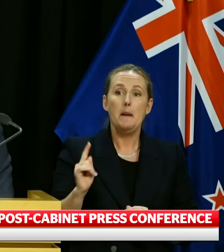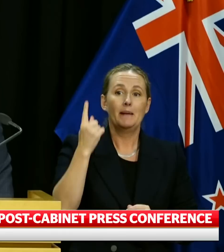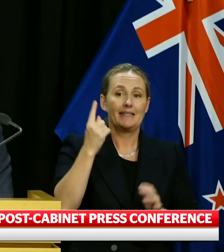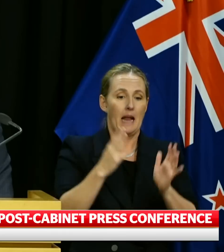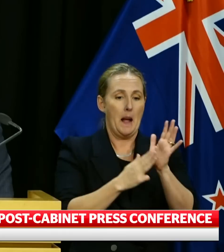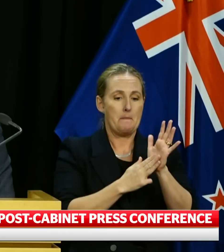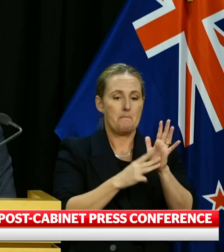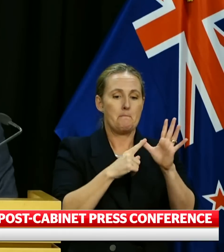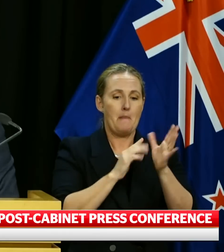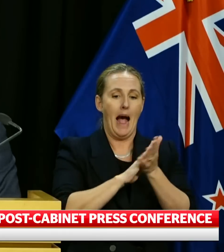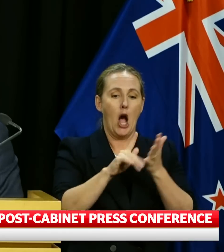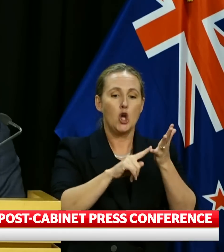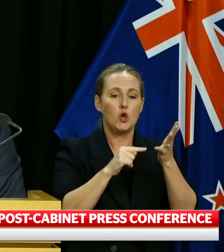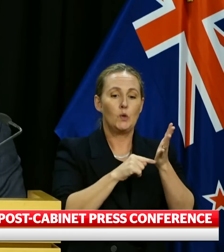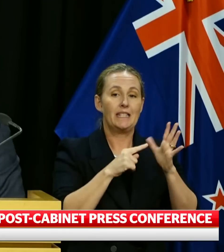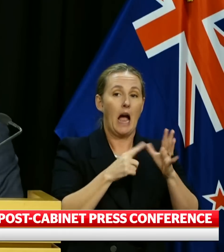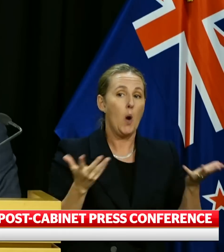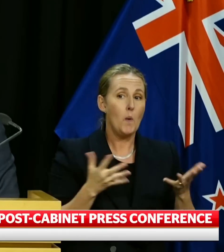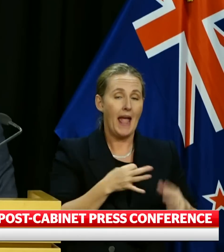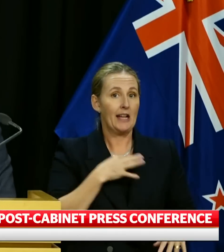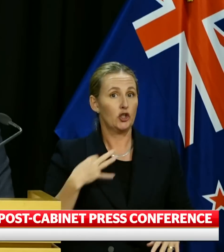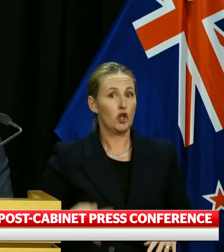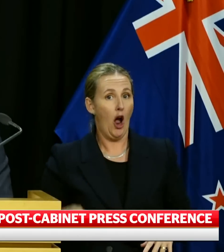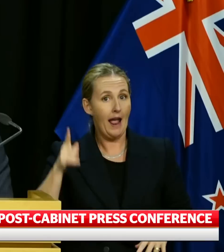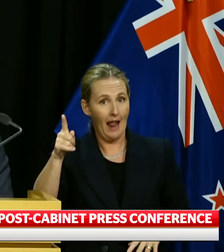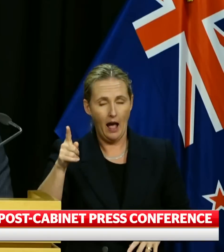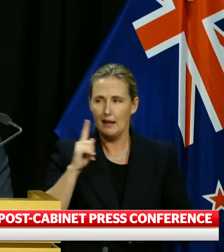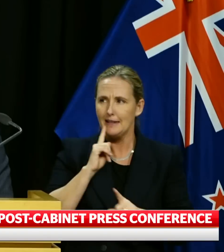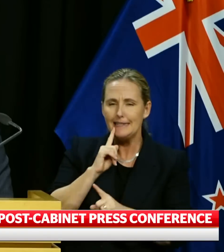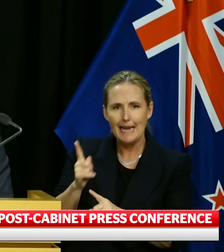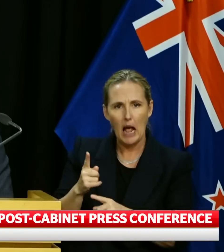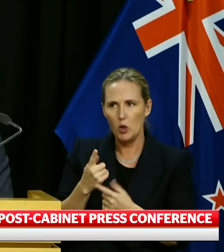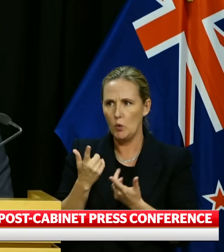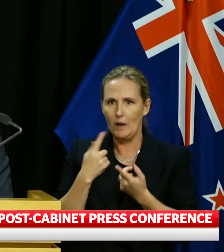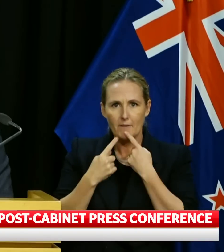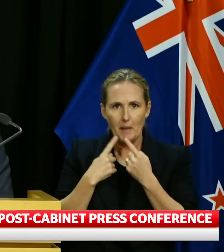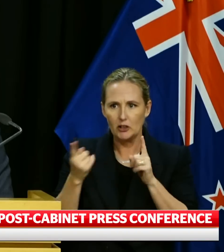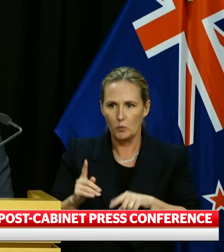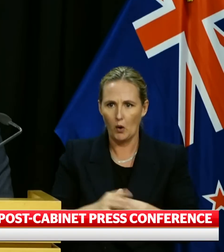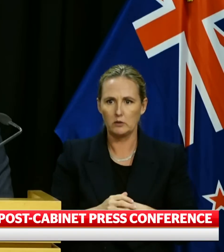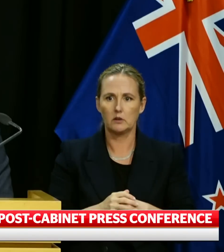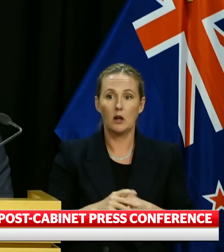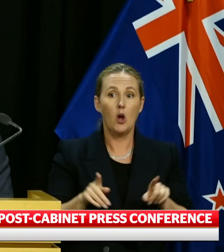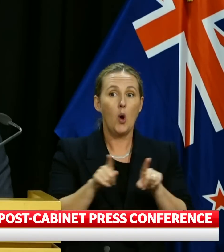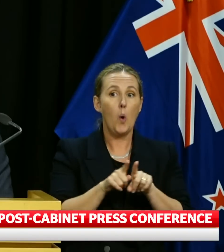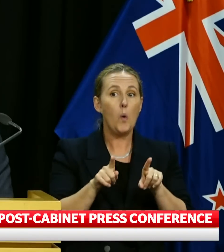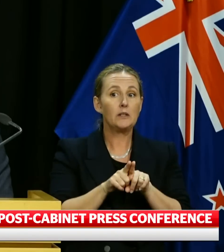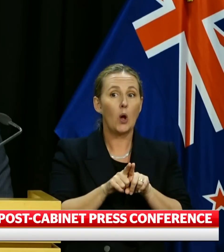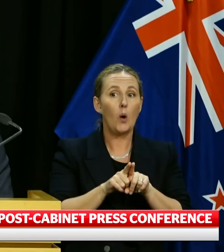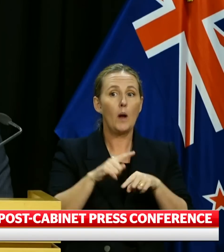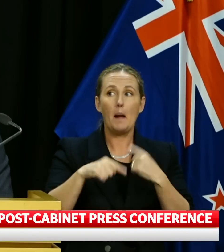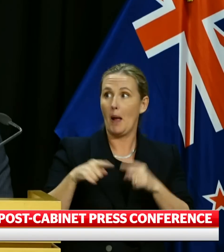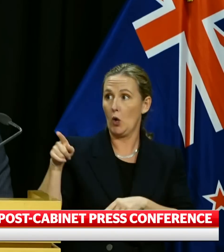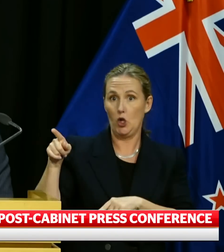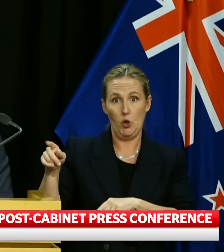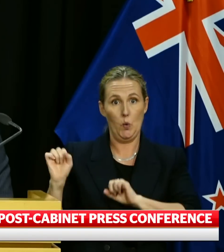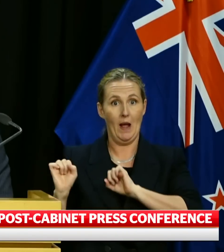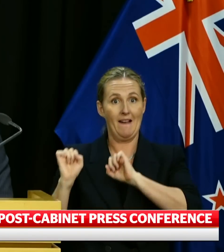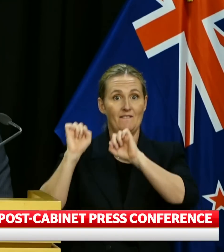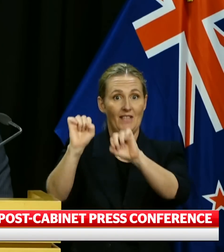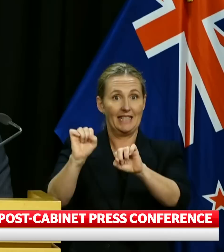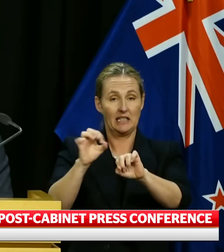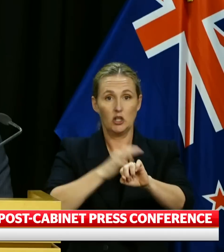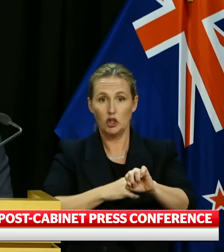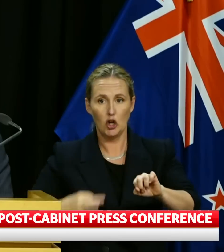and where is the land lying for a potential visit from yourself